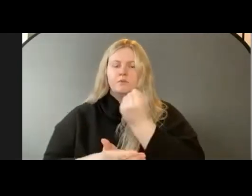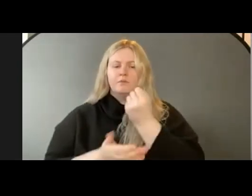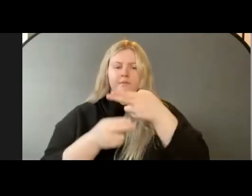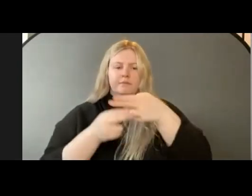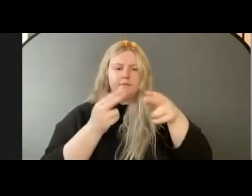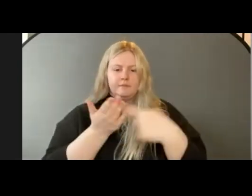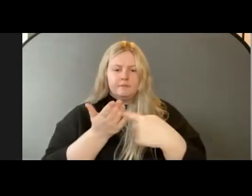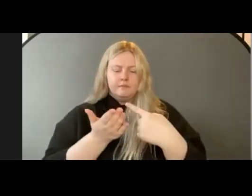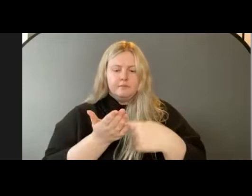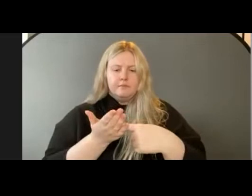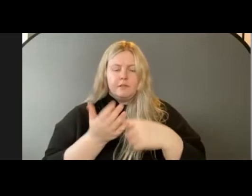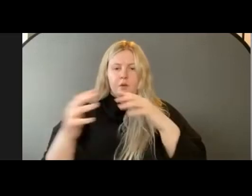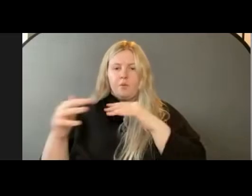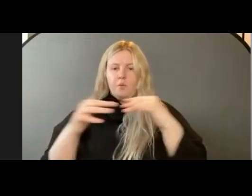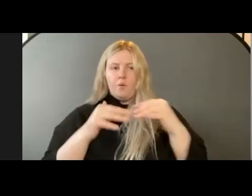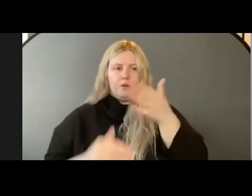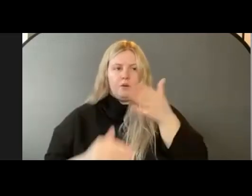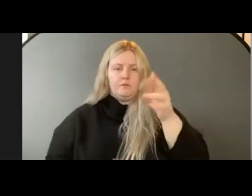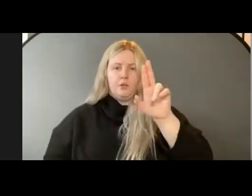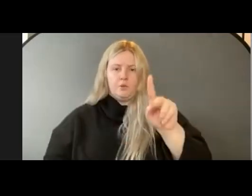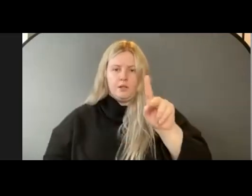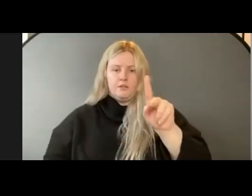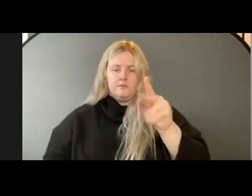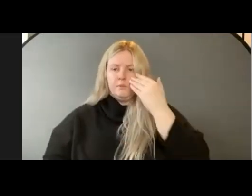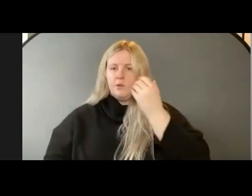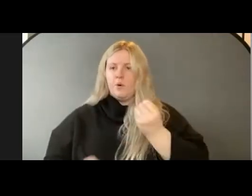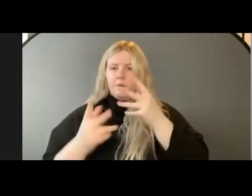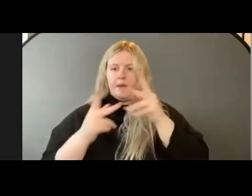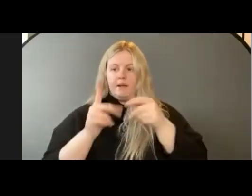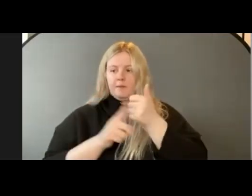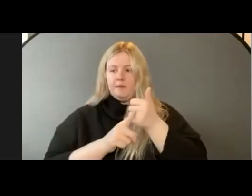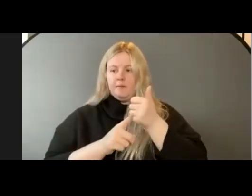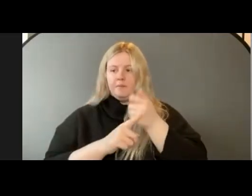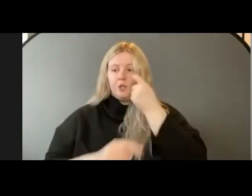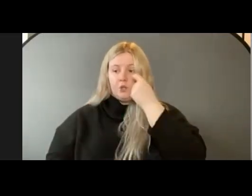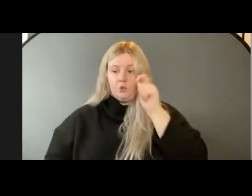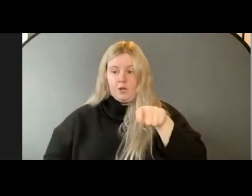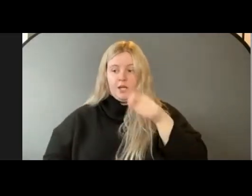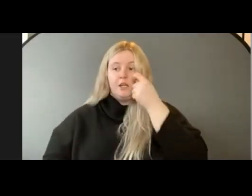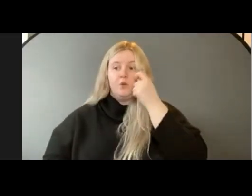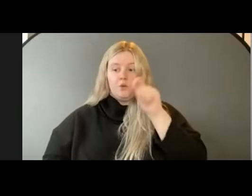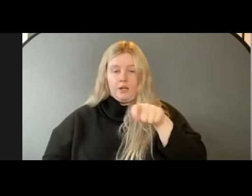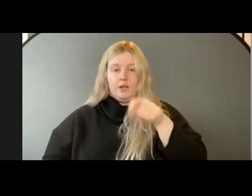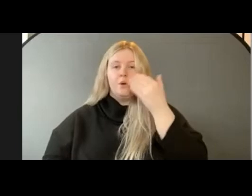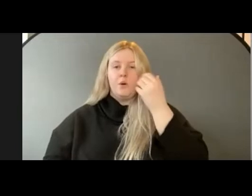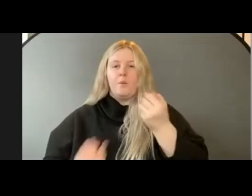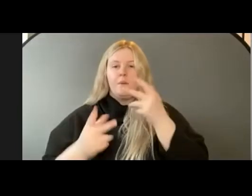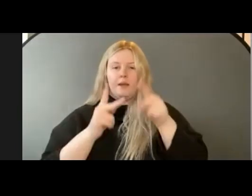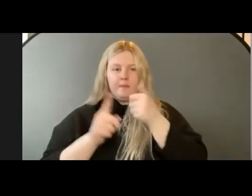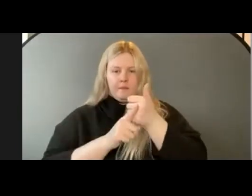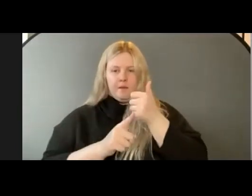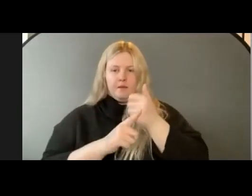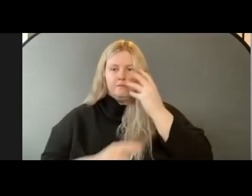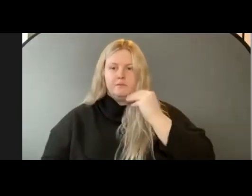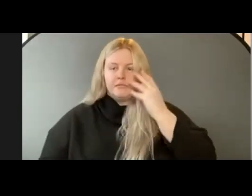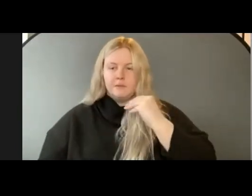war in Ukraine. We know that older people are disproportionately affected in emergencies, and war is the ultimate emergency. We have already